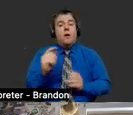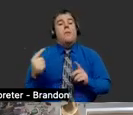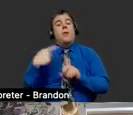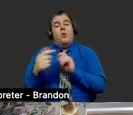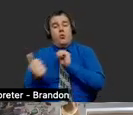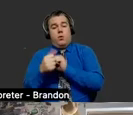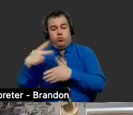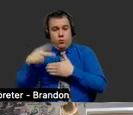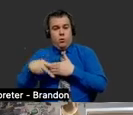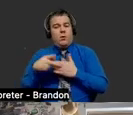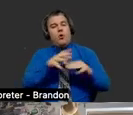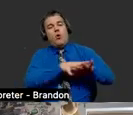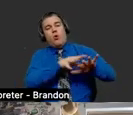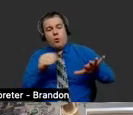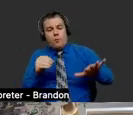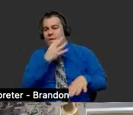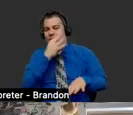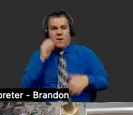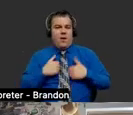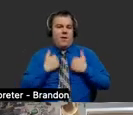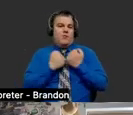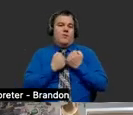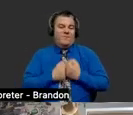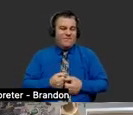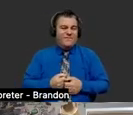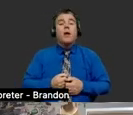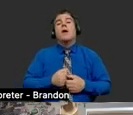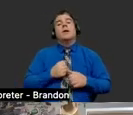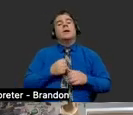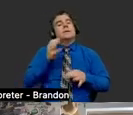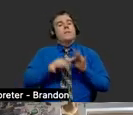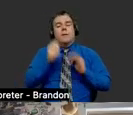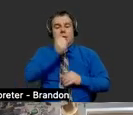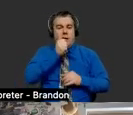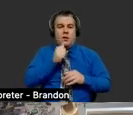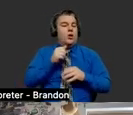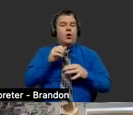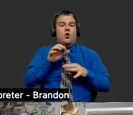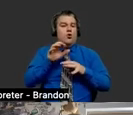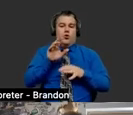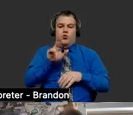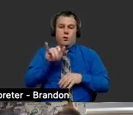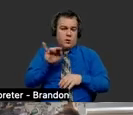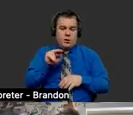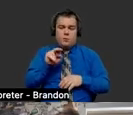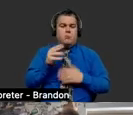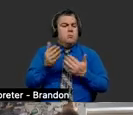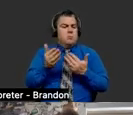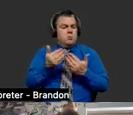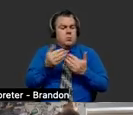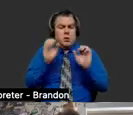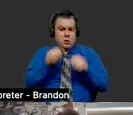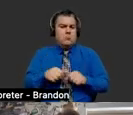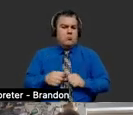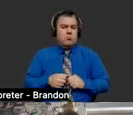mimic fasting-like support. The program offers a simple daily routine that's achievable and realistic. A sample daily routine